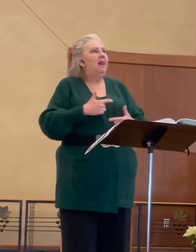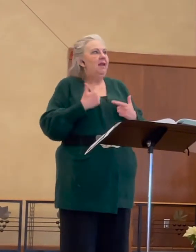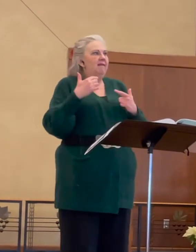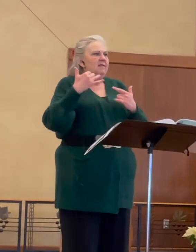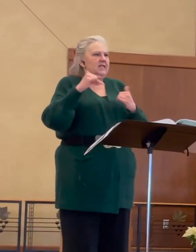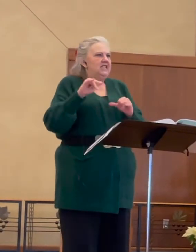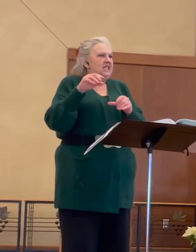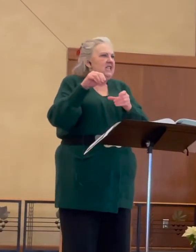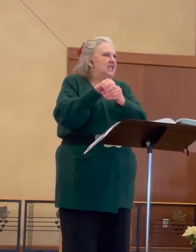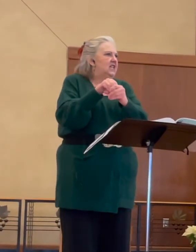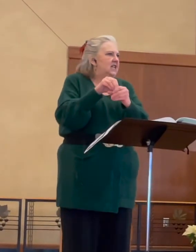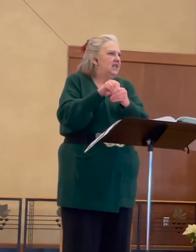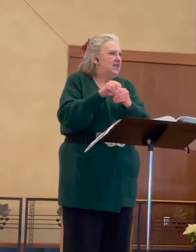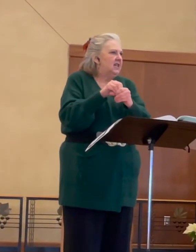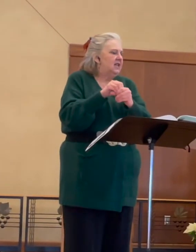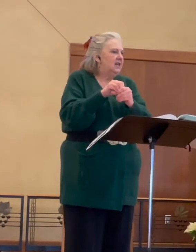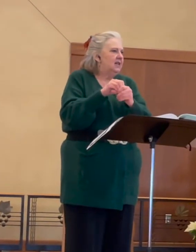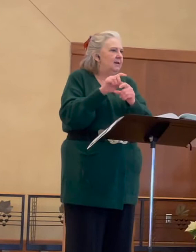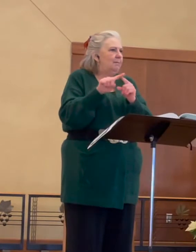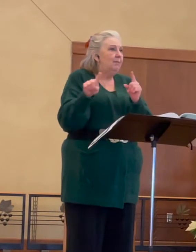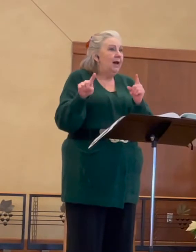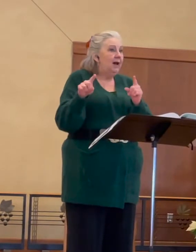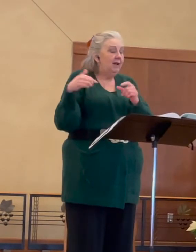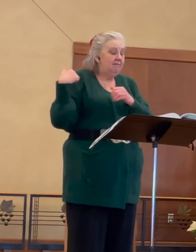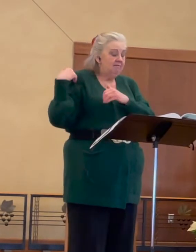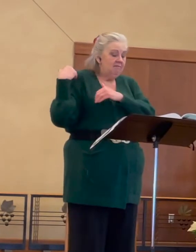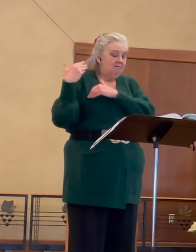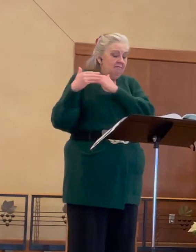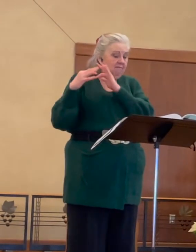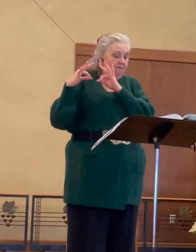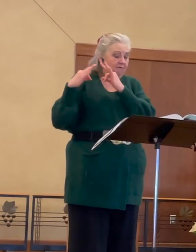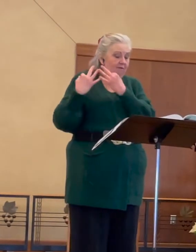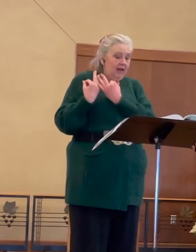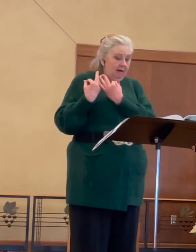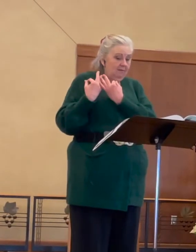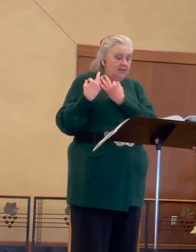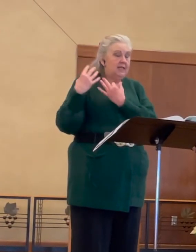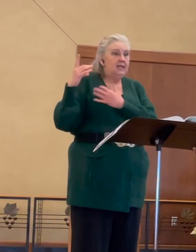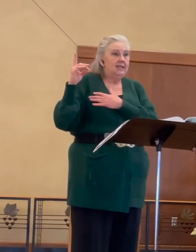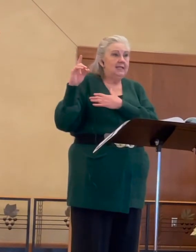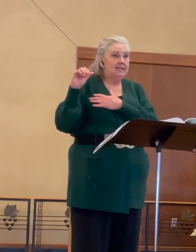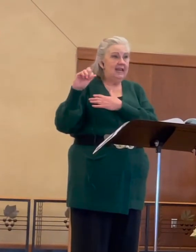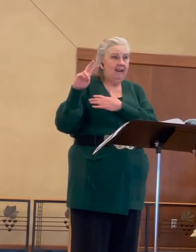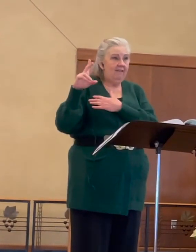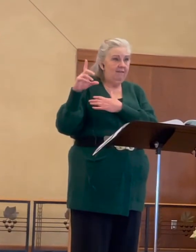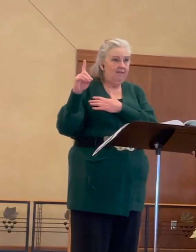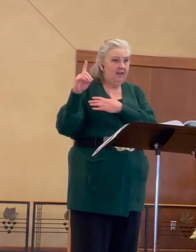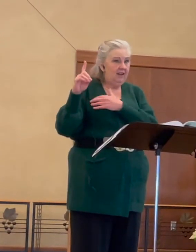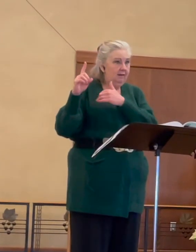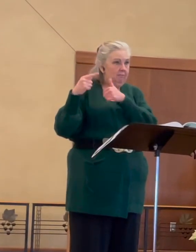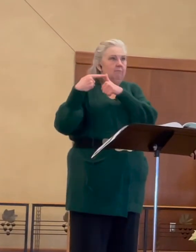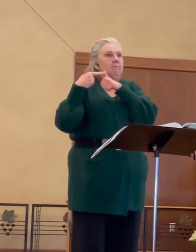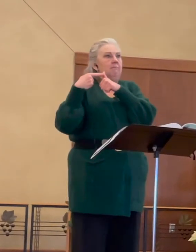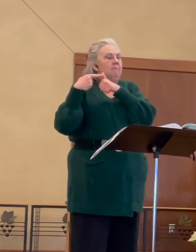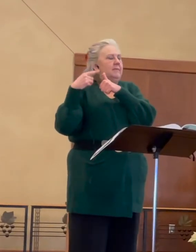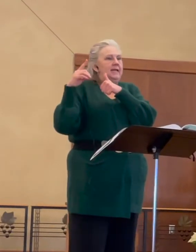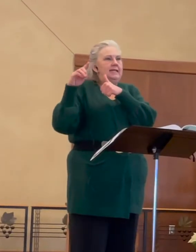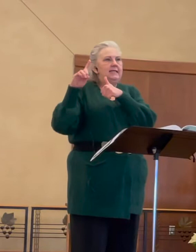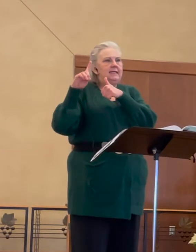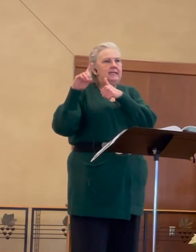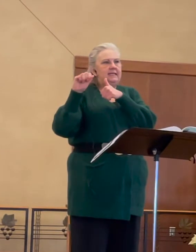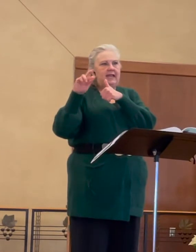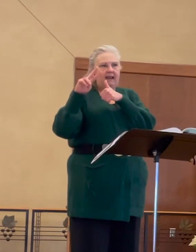now is not David, but Christ, who comes from the long